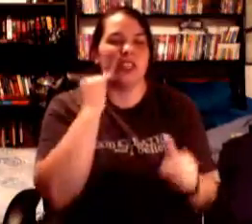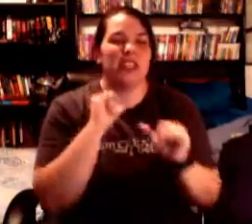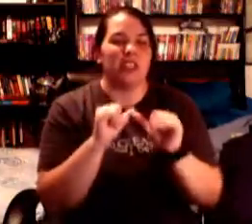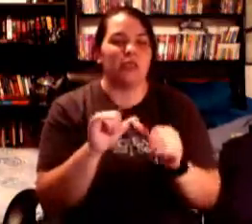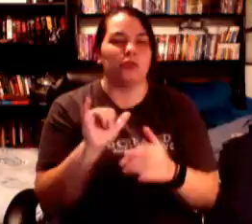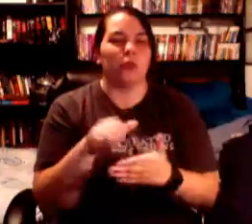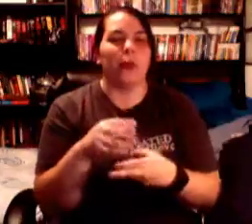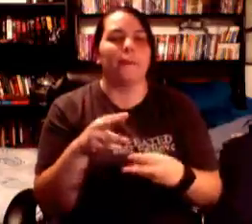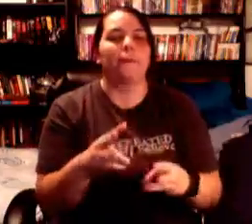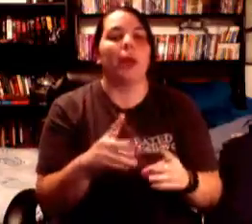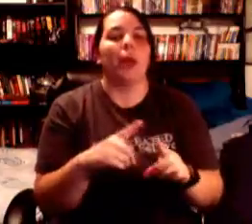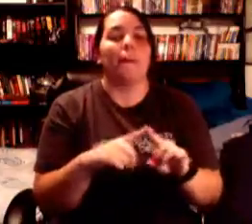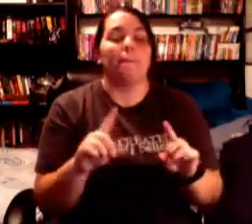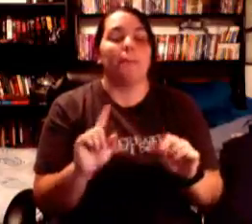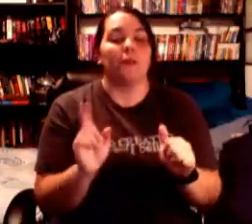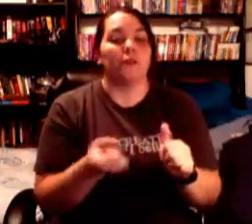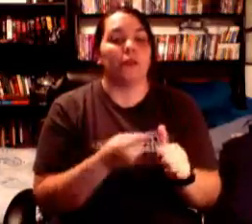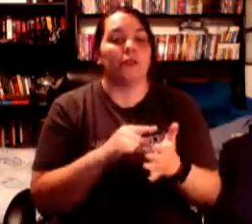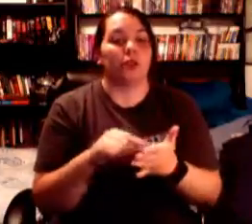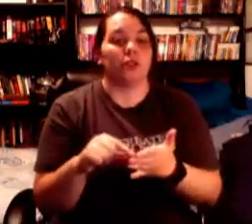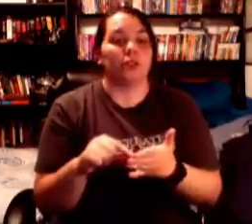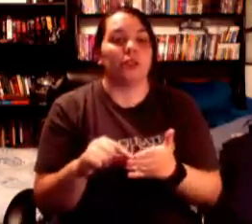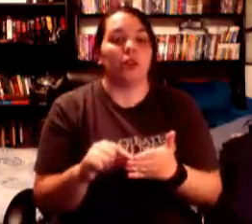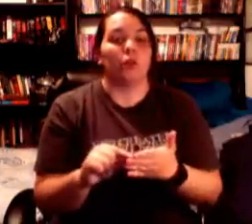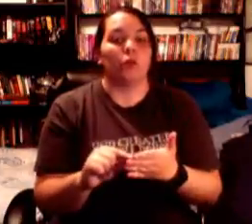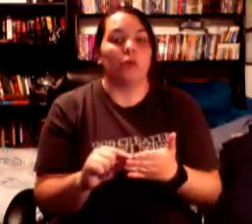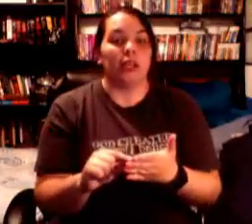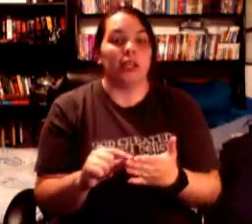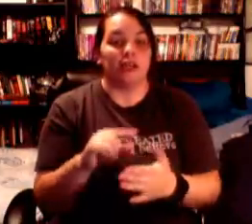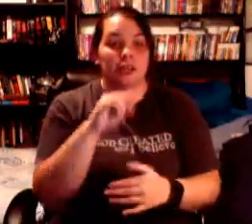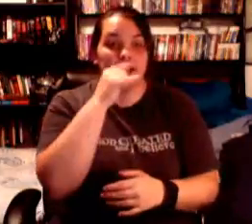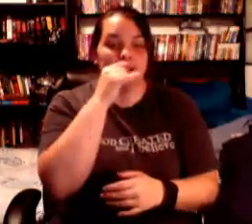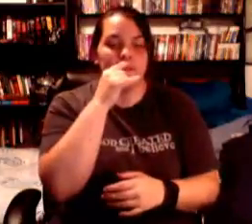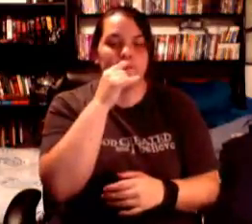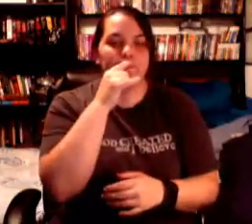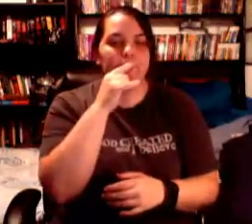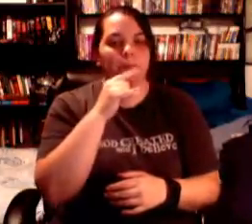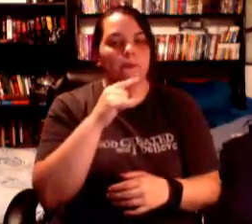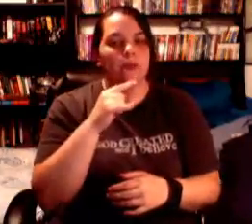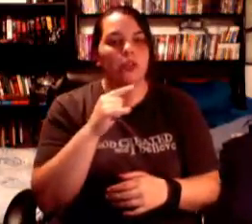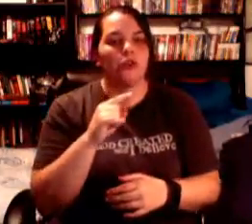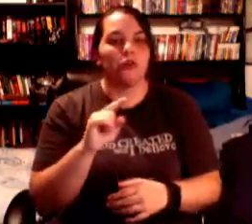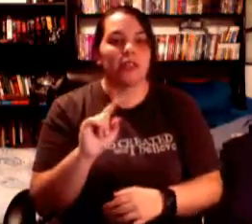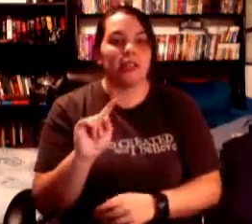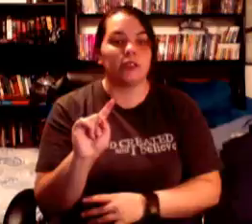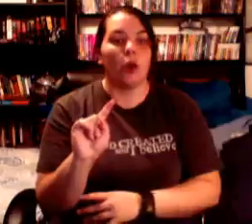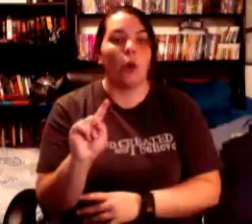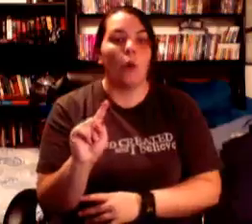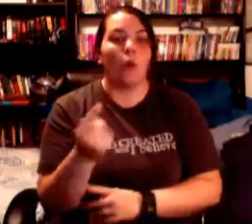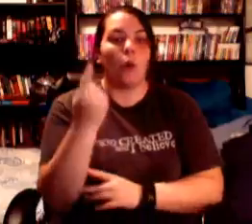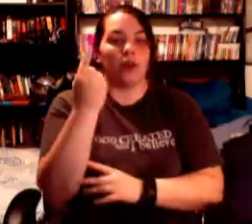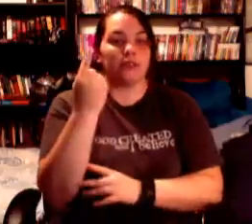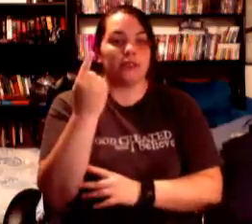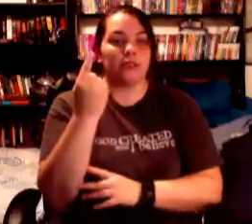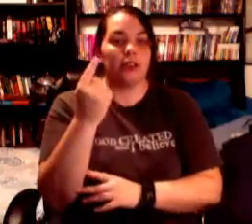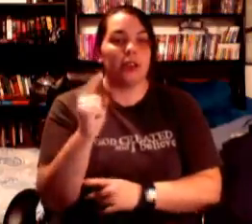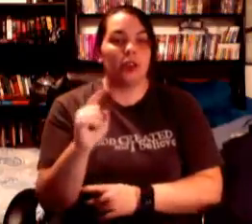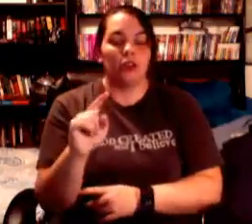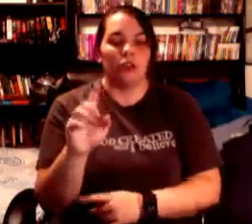it continues that way. But the first verse will be the kids. So it says, once.